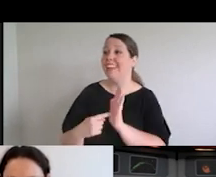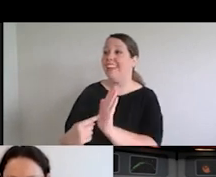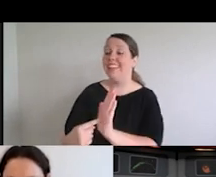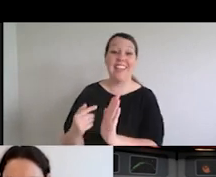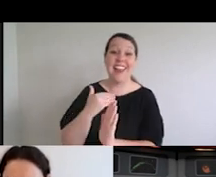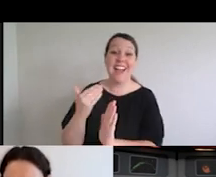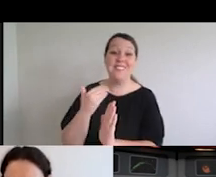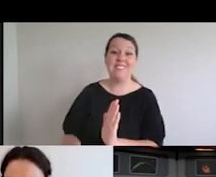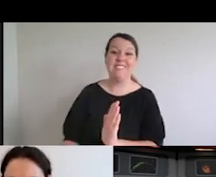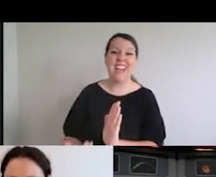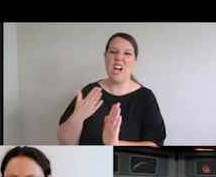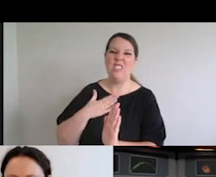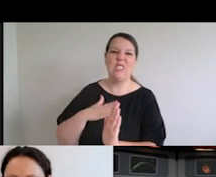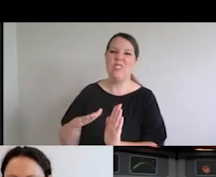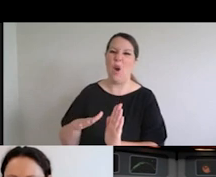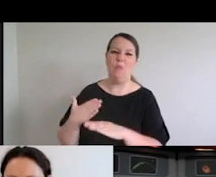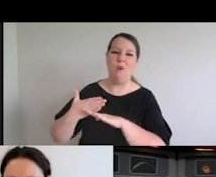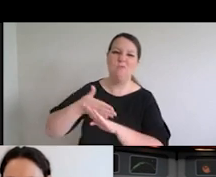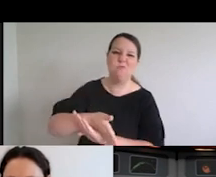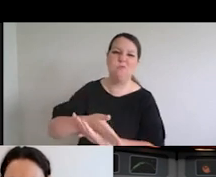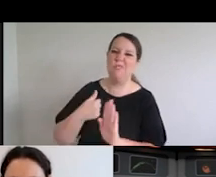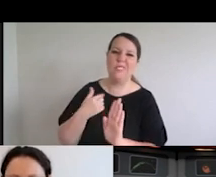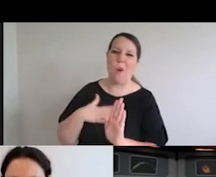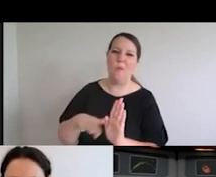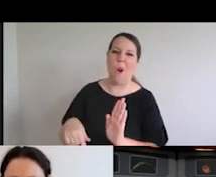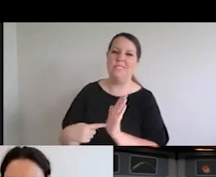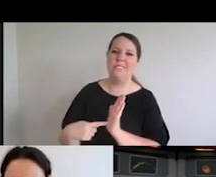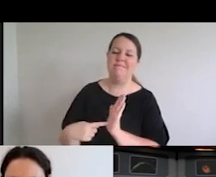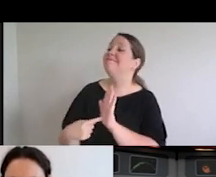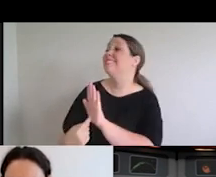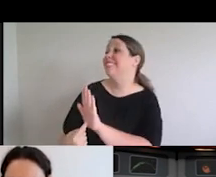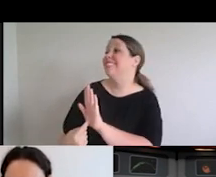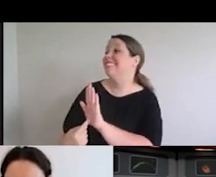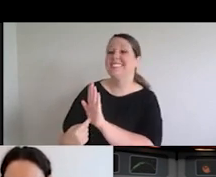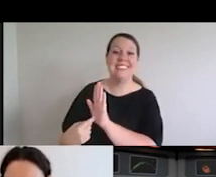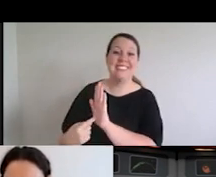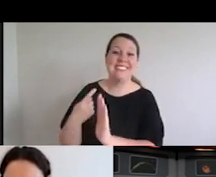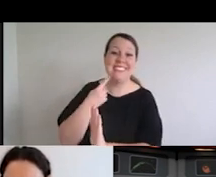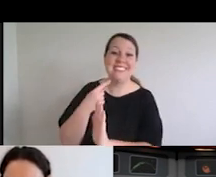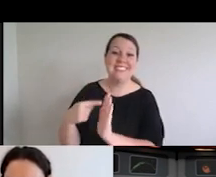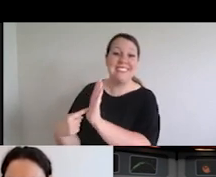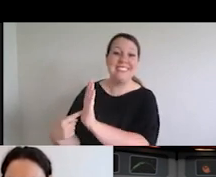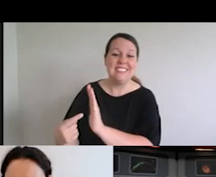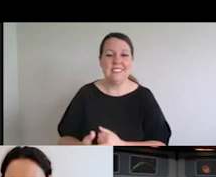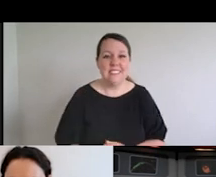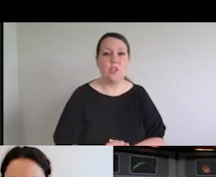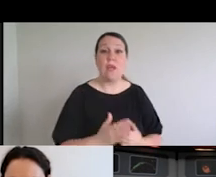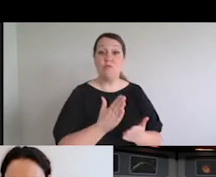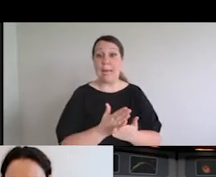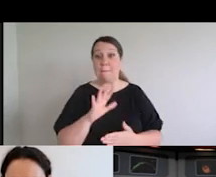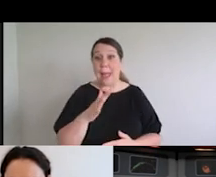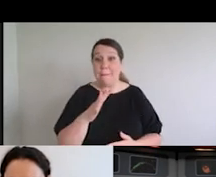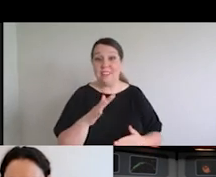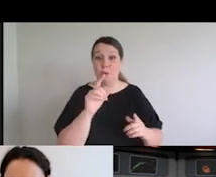But frankly, that could be the directions they're getting. That could be the directions they're getting from the Prime Minister's office. It's not clear. But this